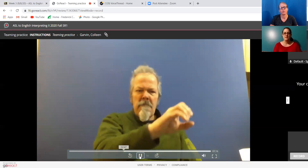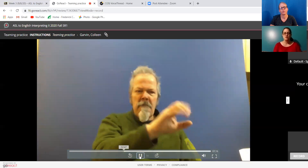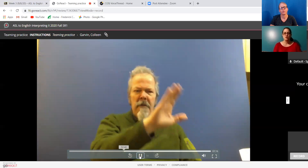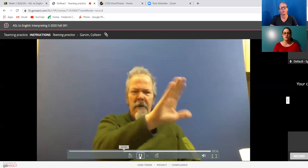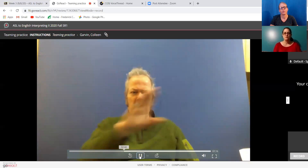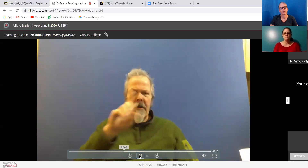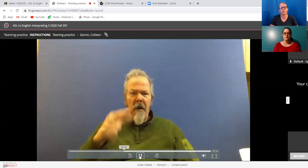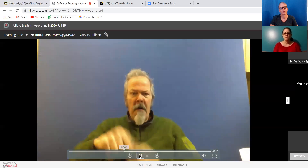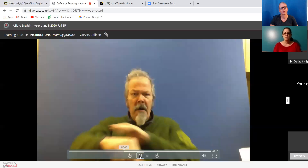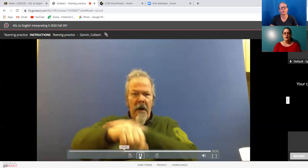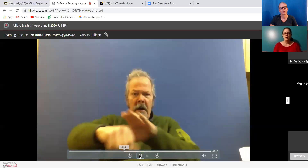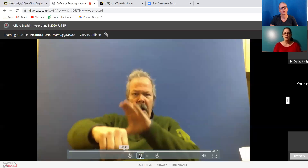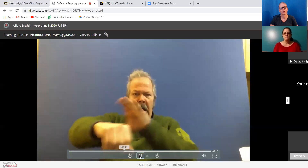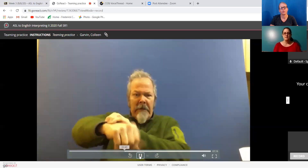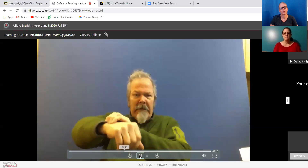and the turtle